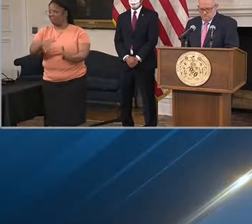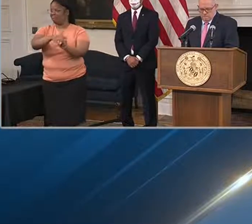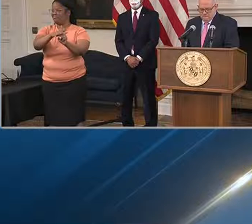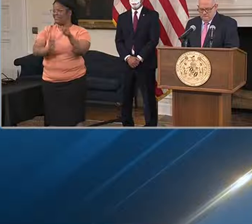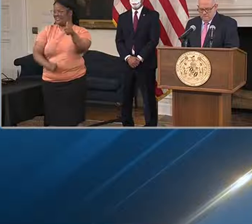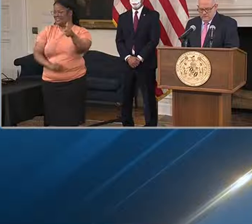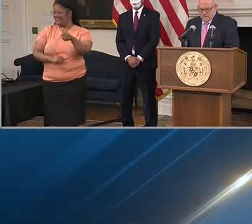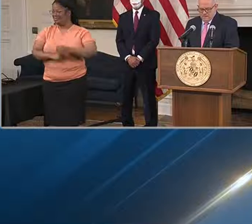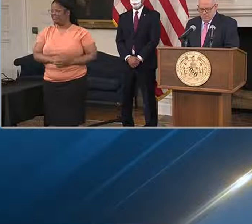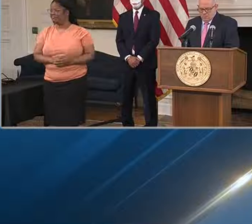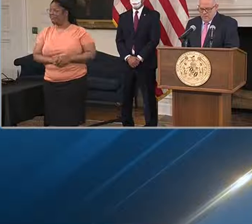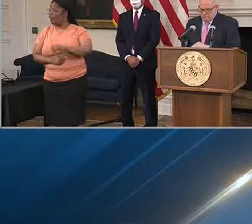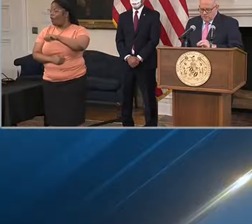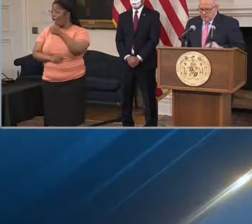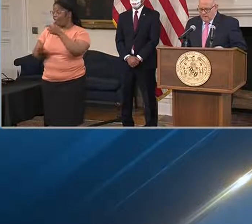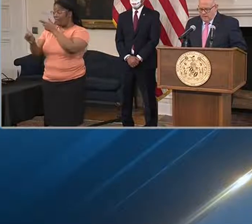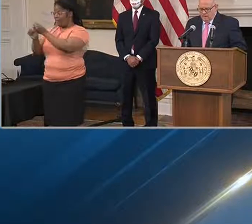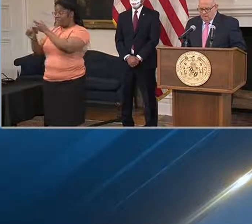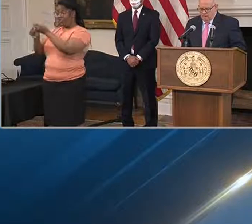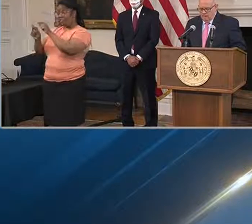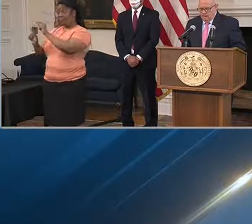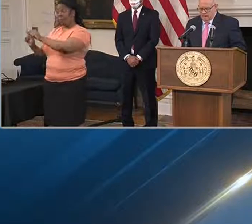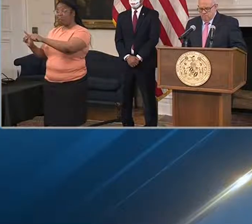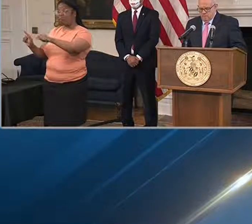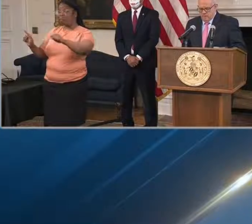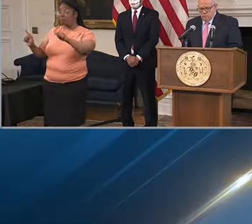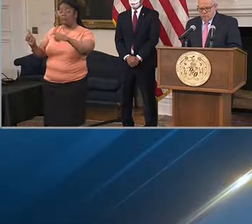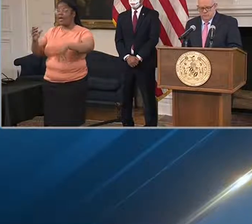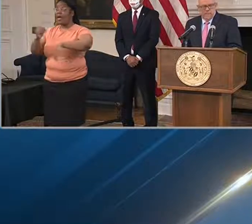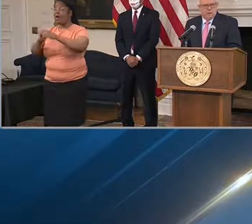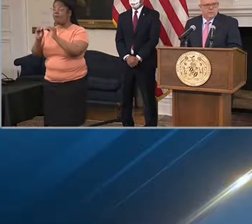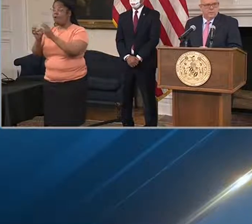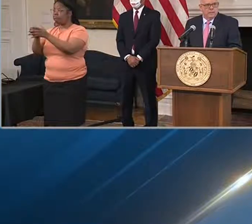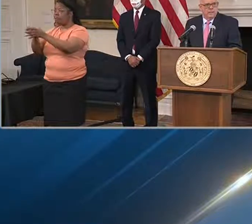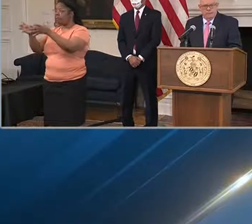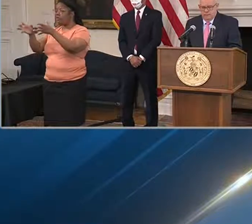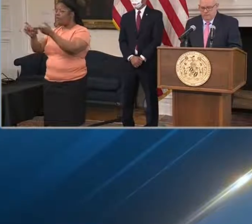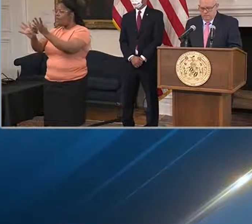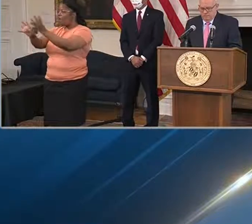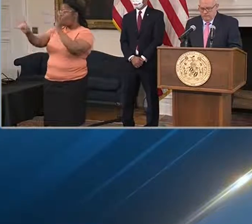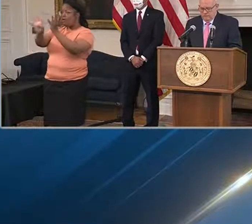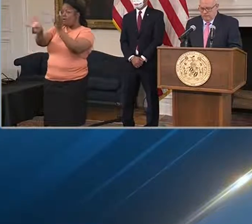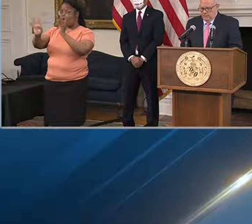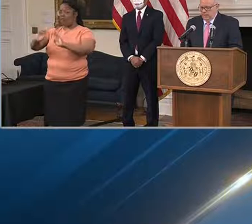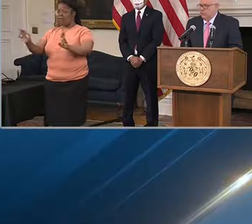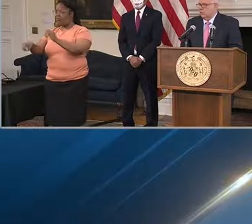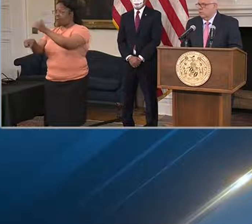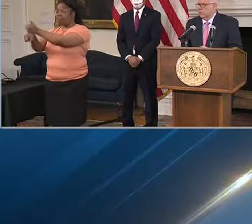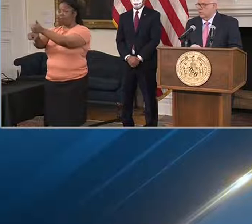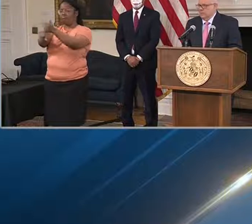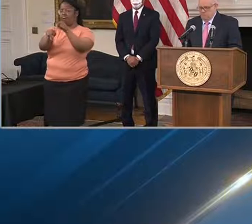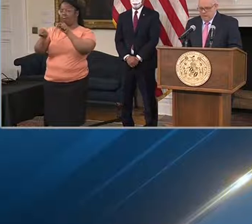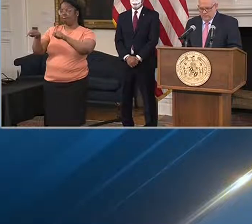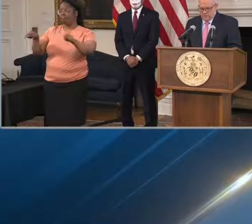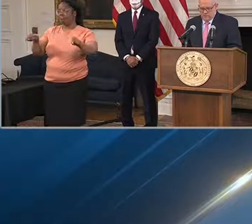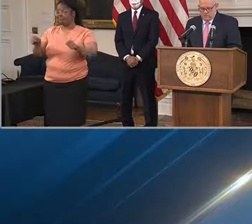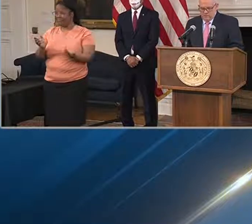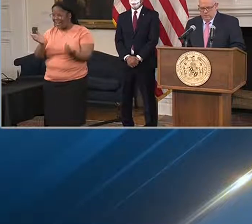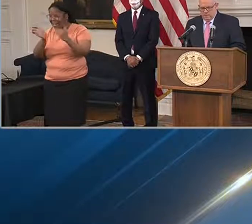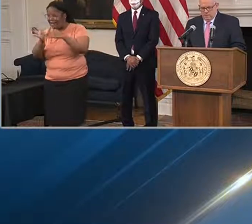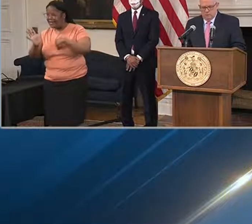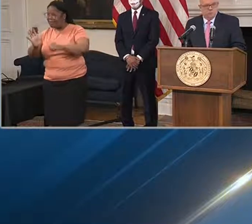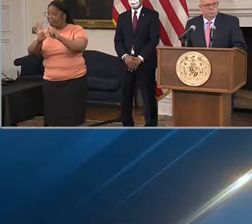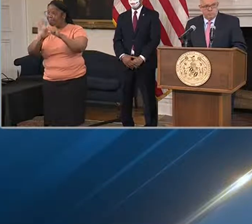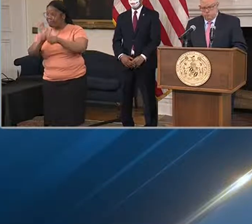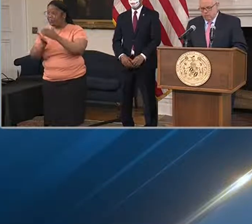are opening. We want to emphasize that the best way to guarantee a vaccine and to get through the sites